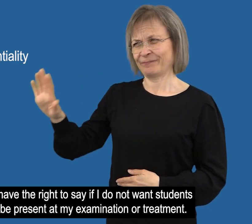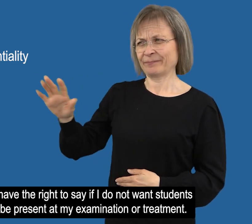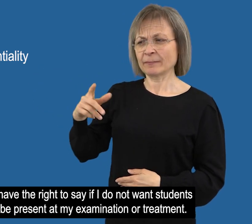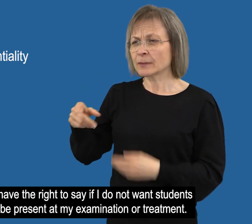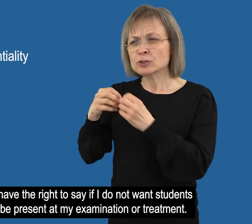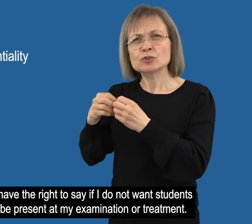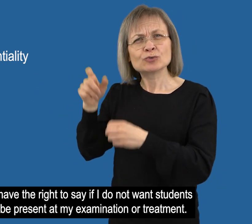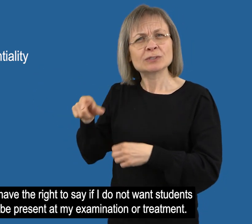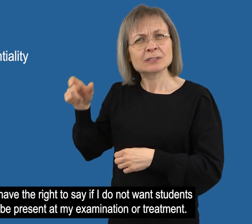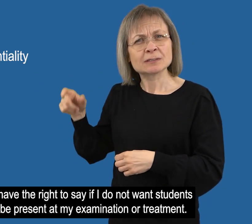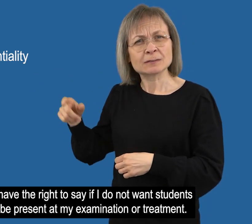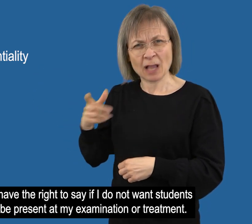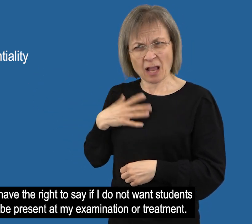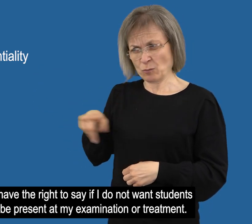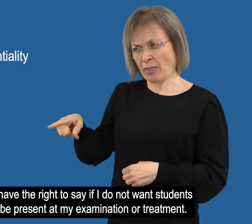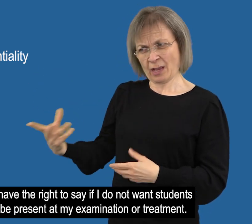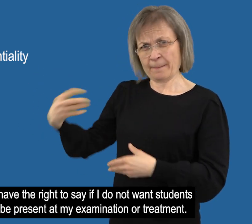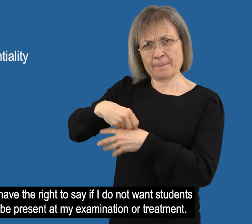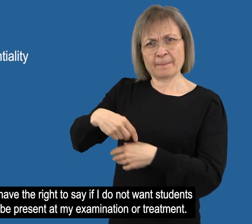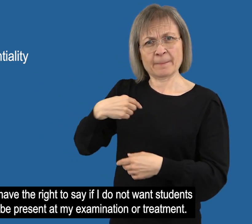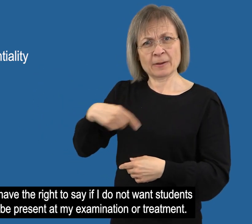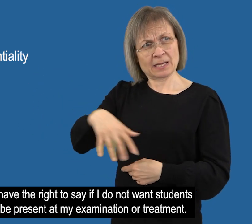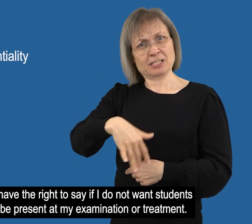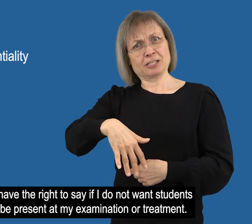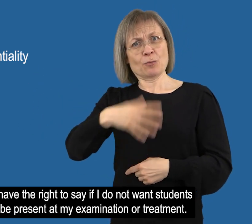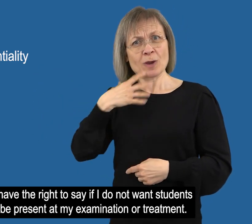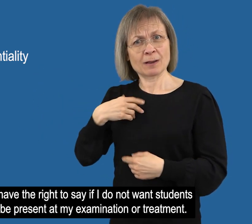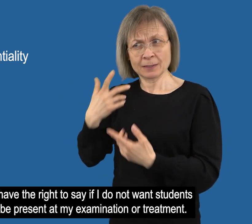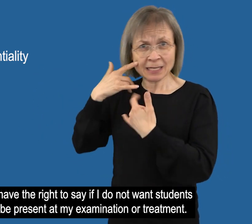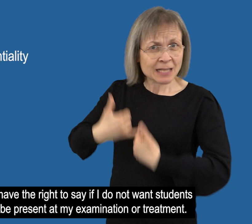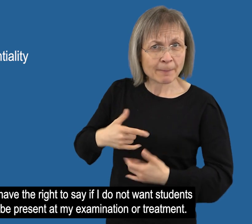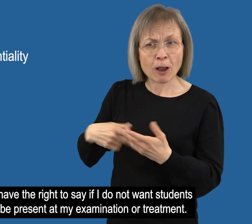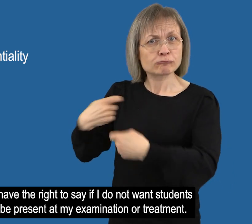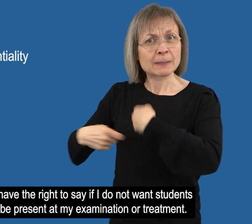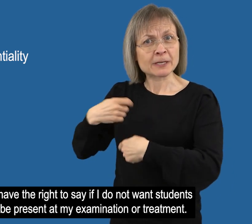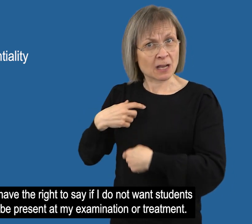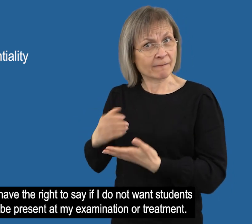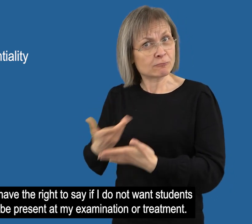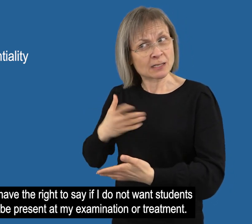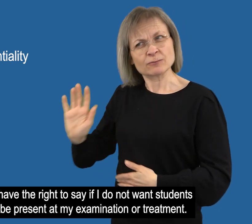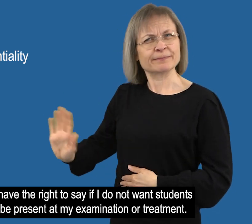I have the right to say if I do not want students to be present at my examination or treatment.